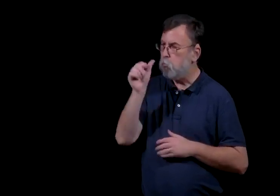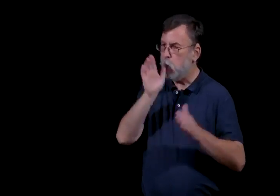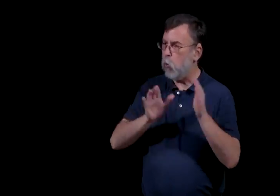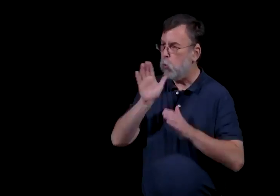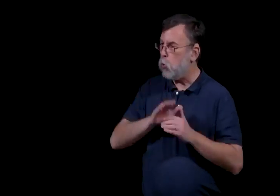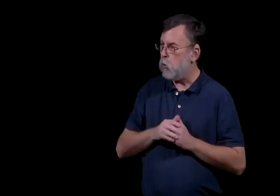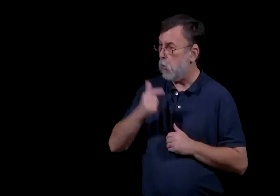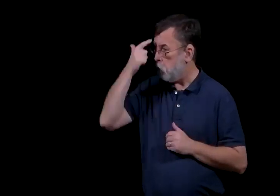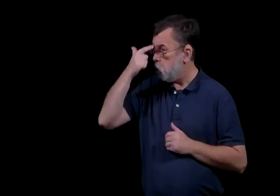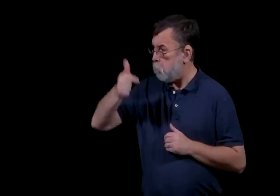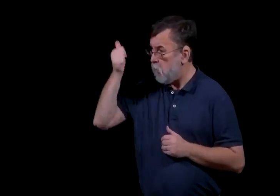So don't worry.